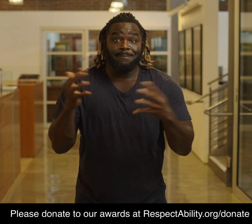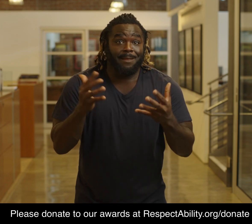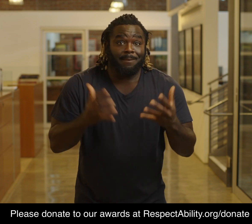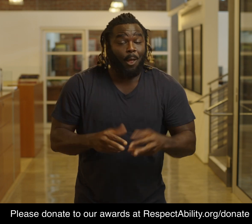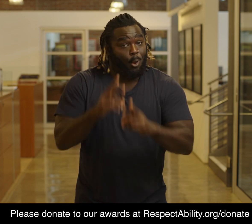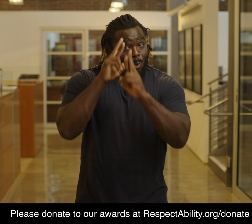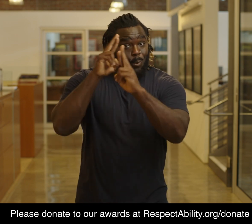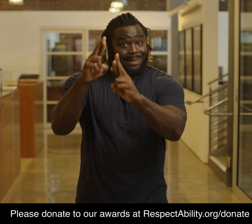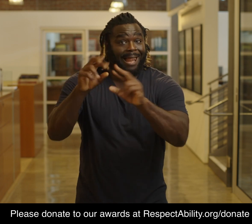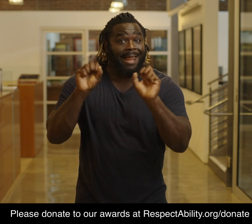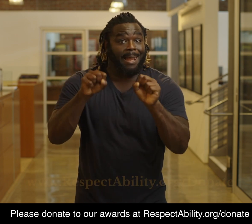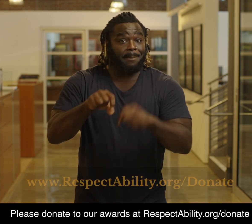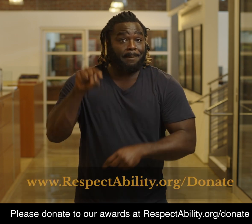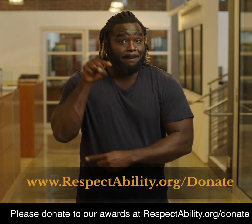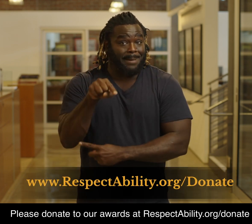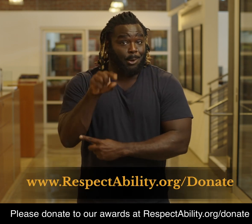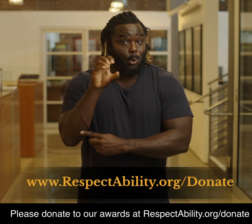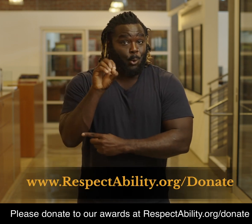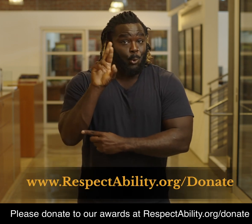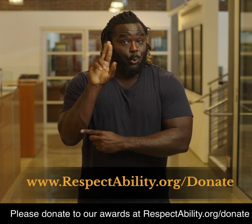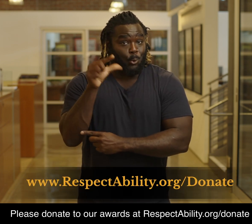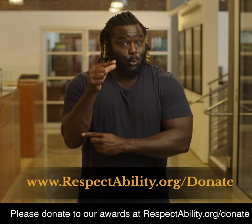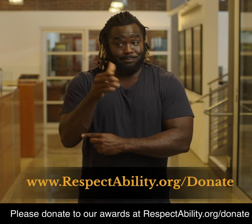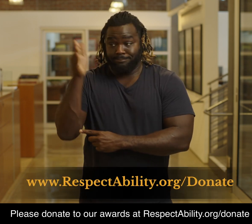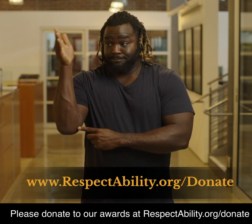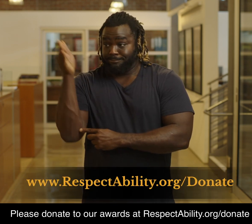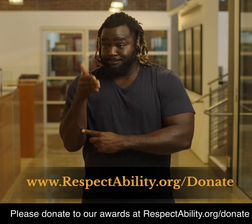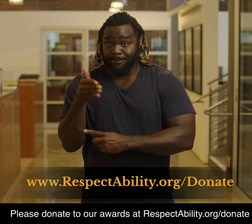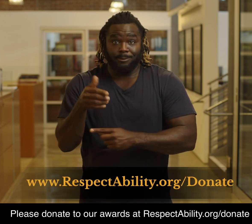Please donate to our awards at